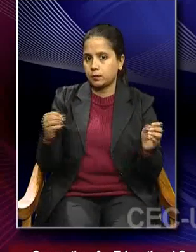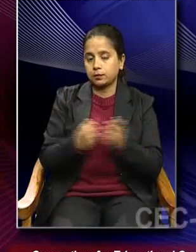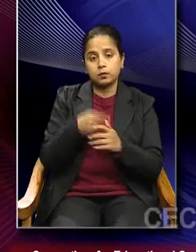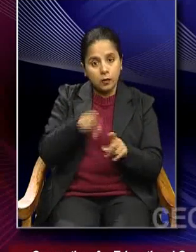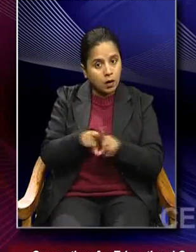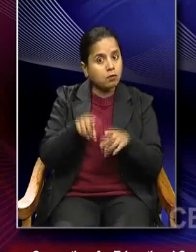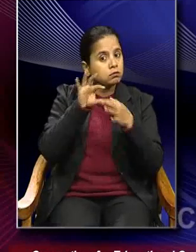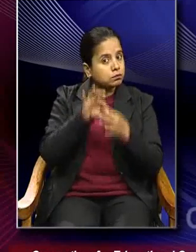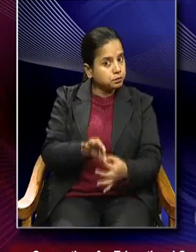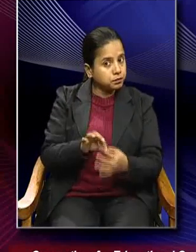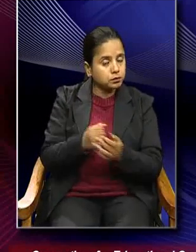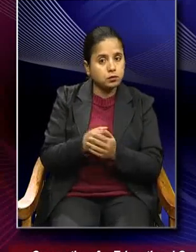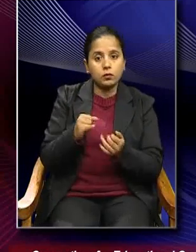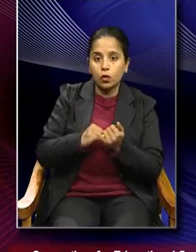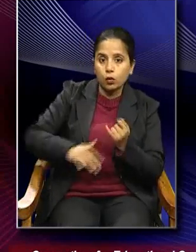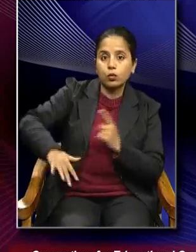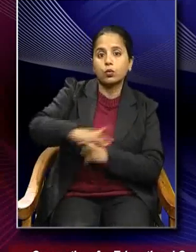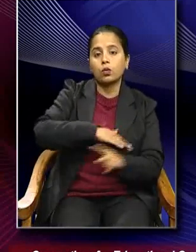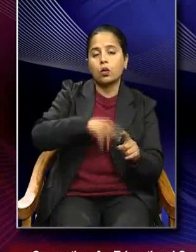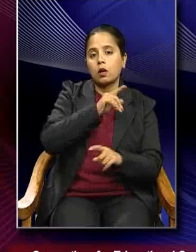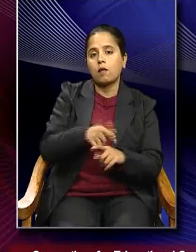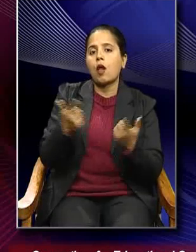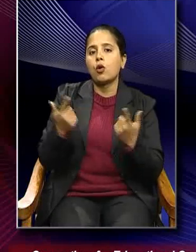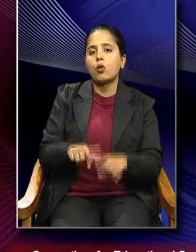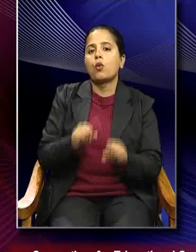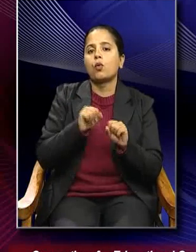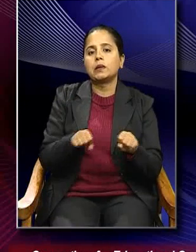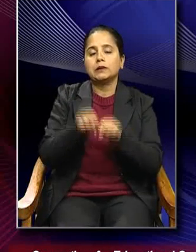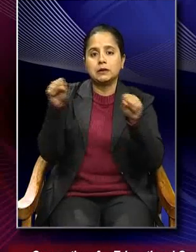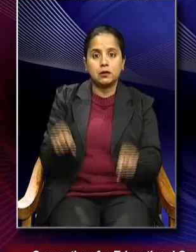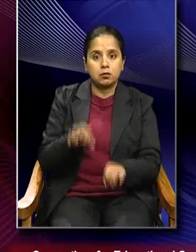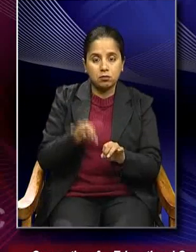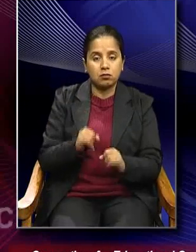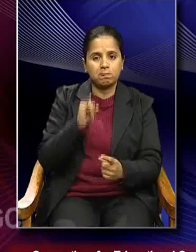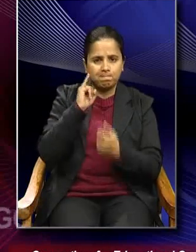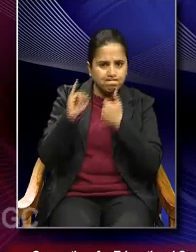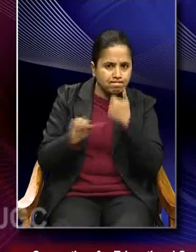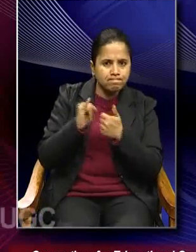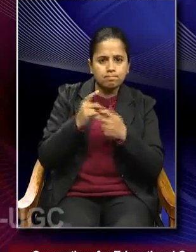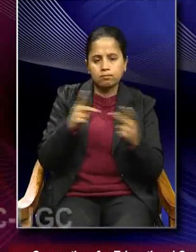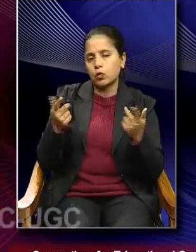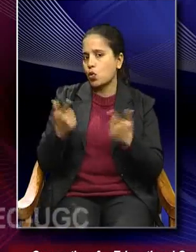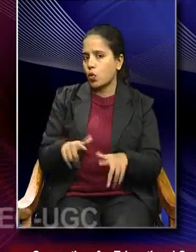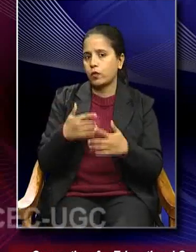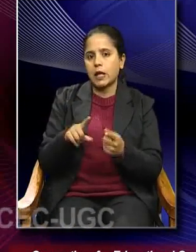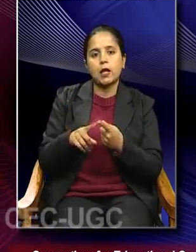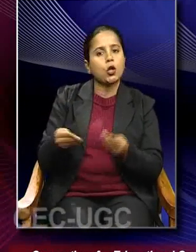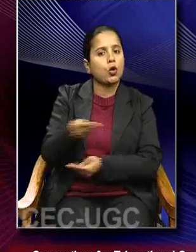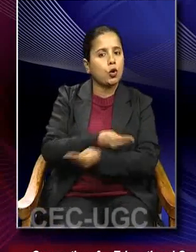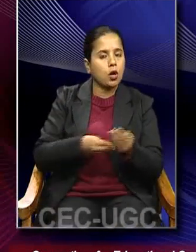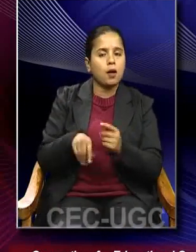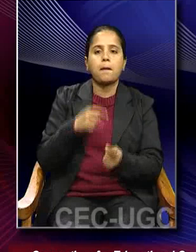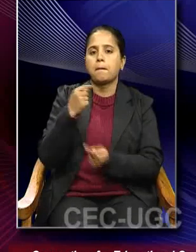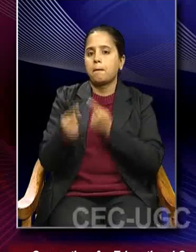that case, sociology has lost a systematic critique of the economy, of the